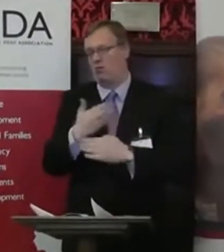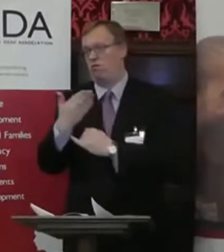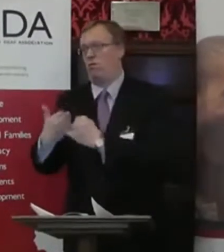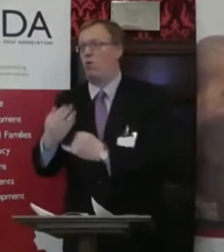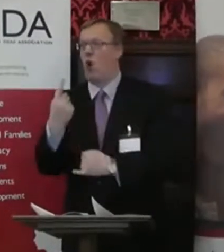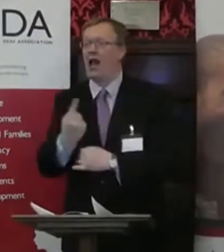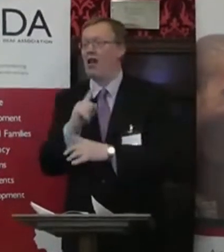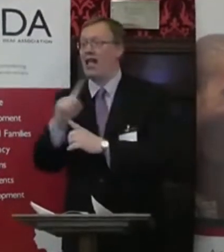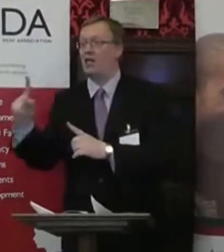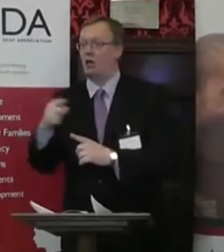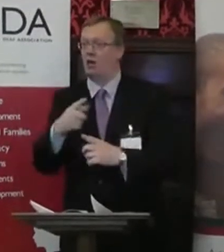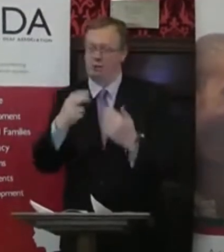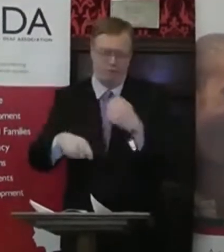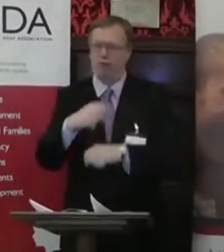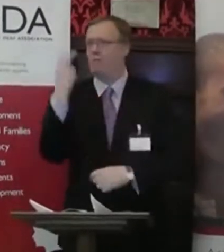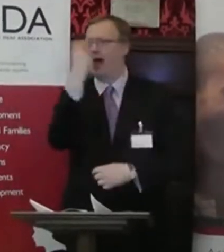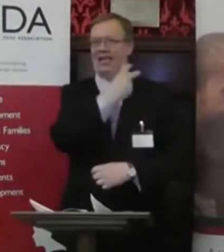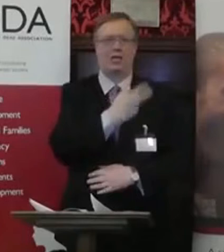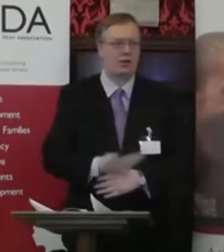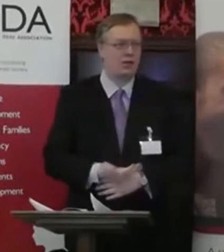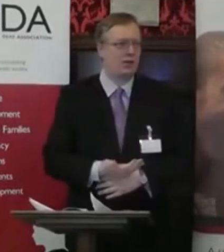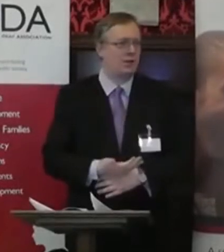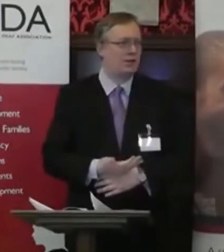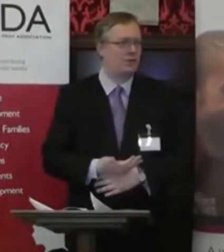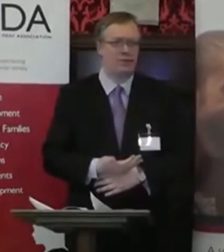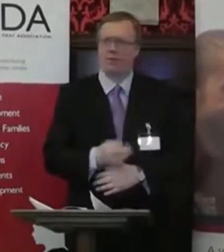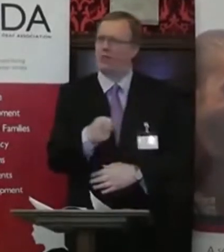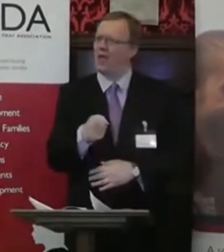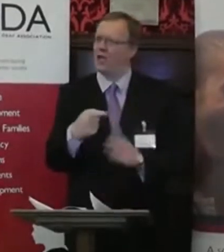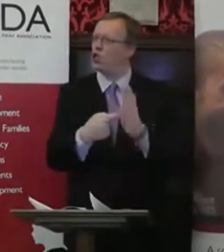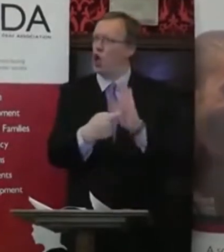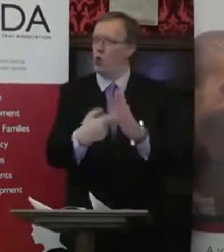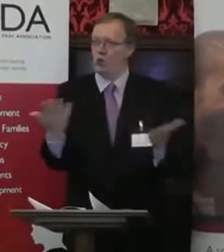treated within the hour. As a result, he went blind.